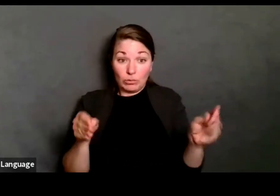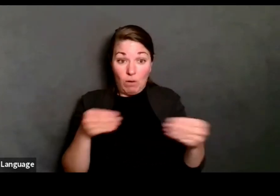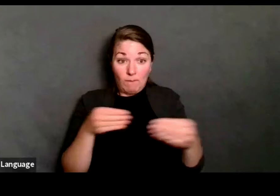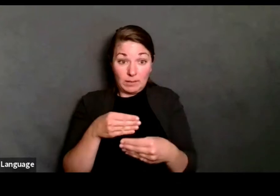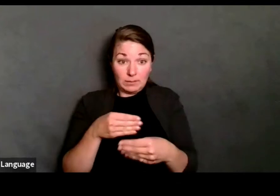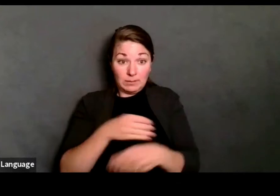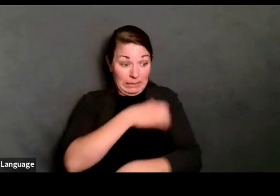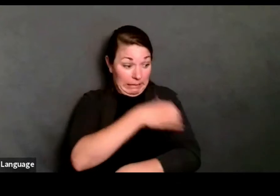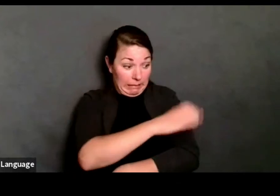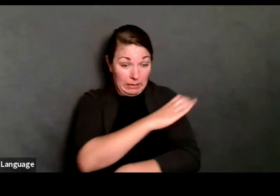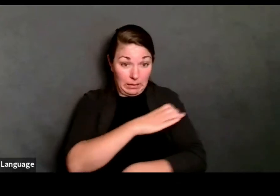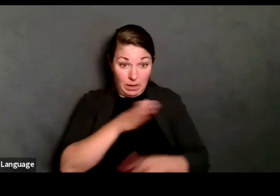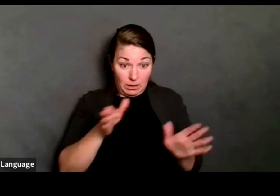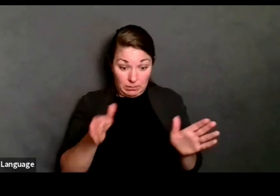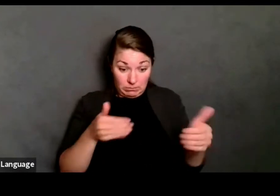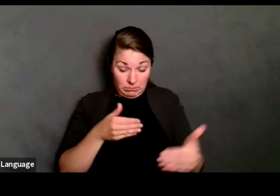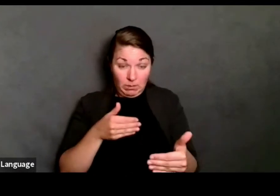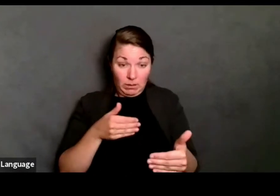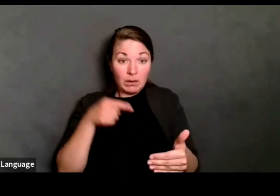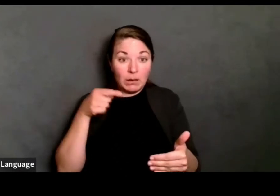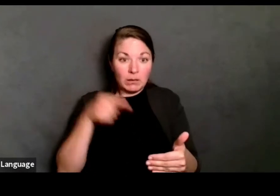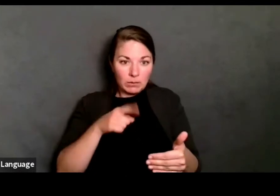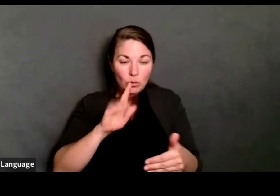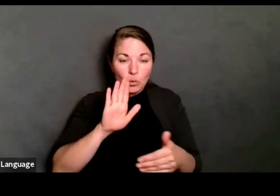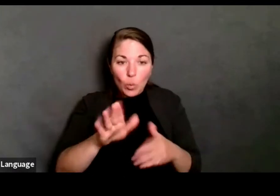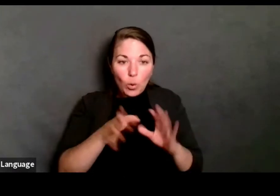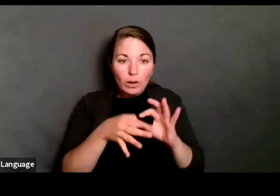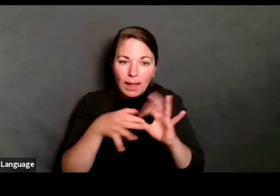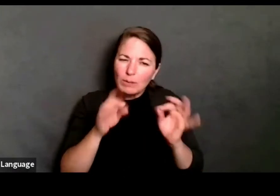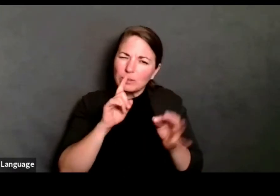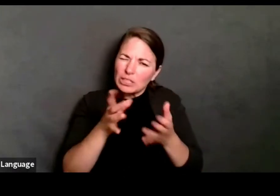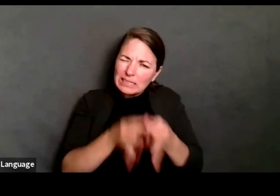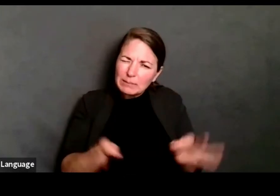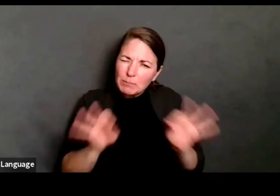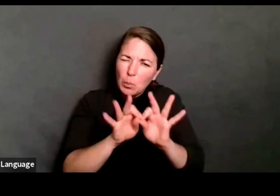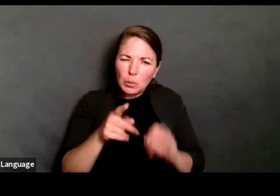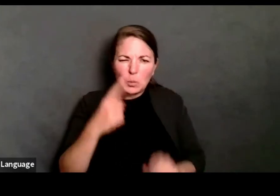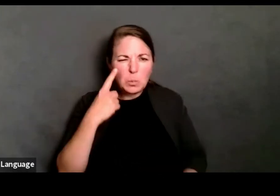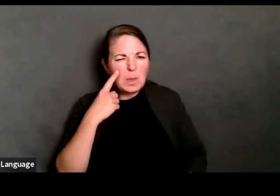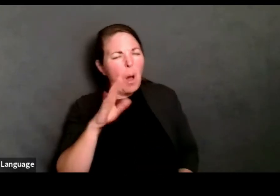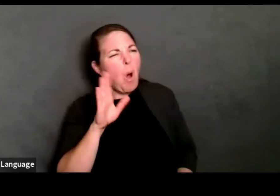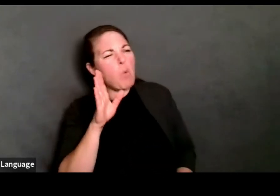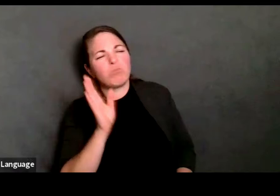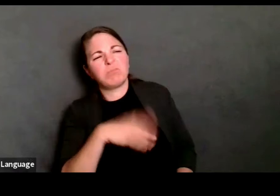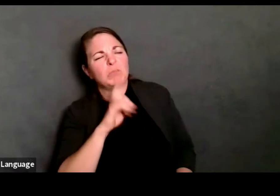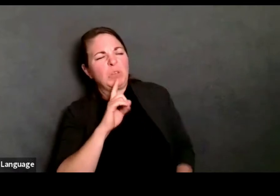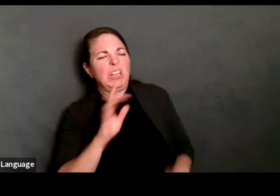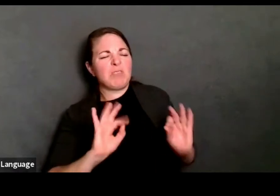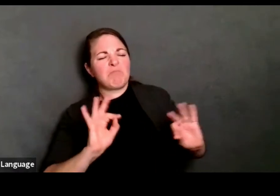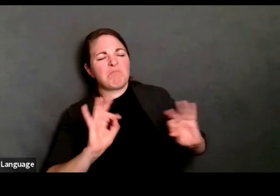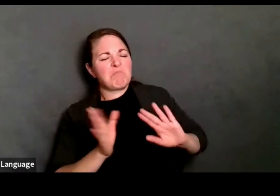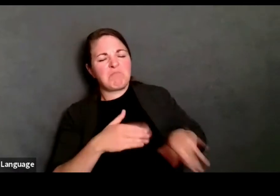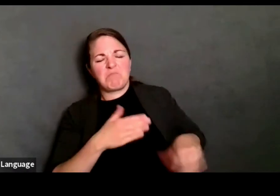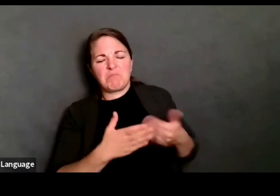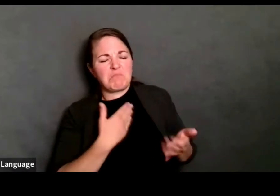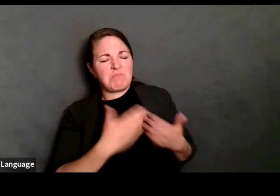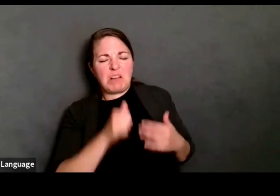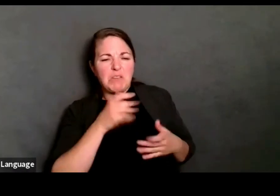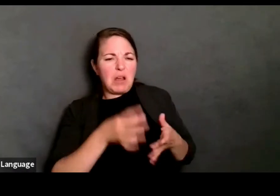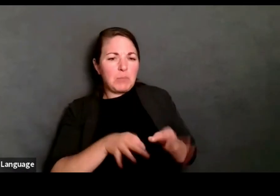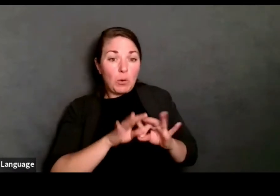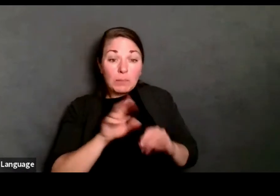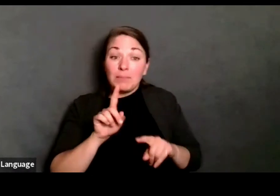it can feel like nitpicking, being really attentive to the clinical language or even just the language we use in clinical